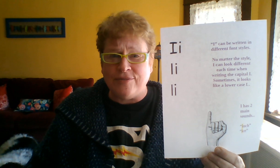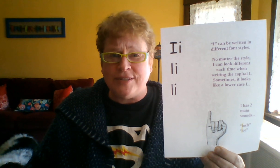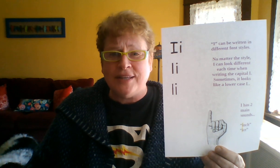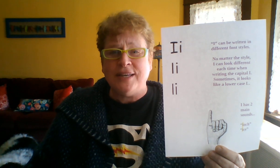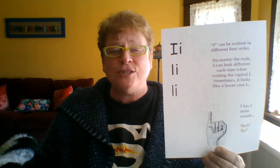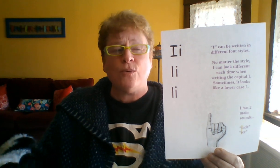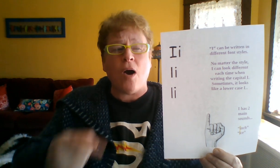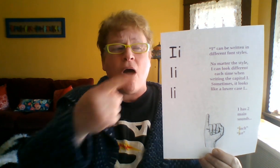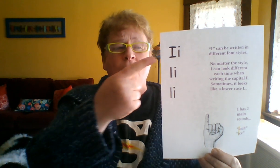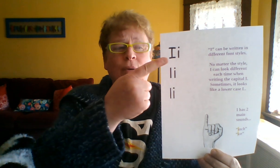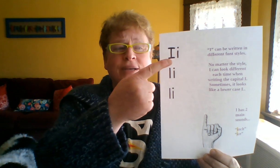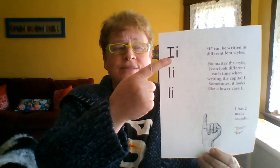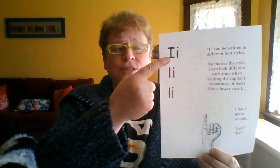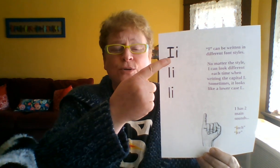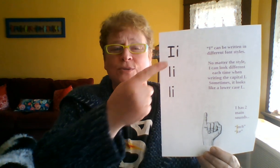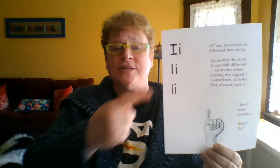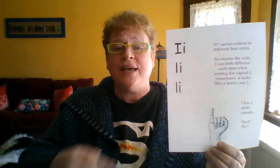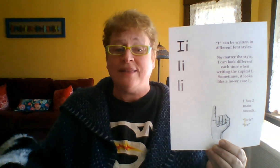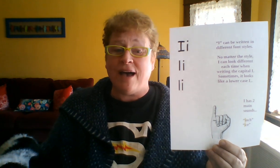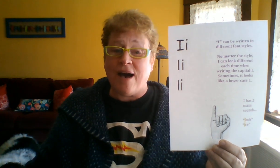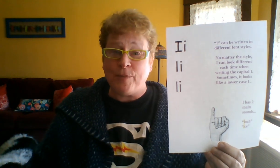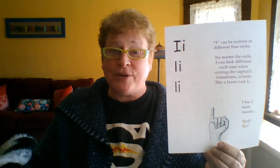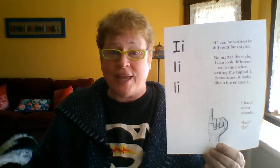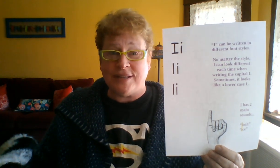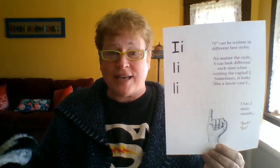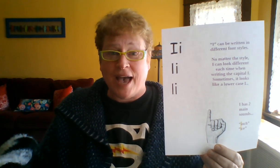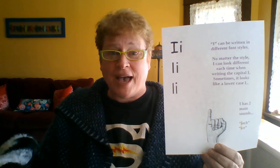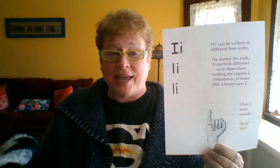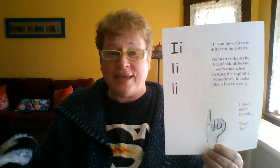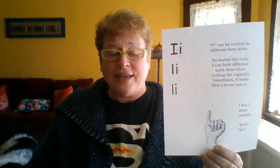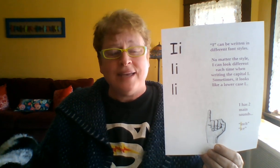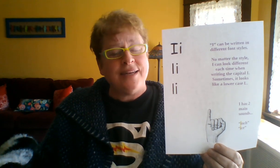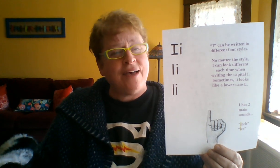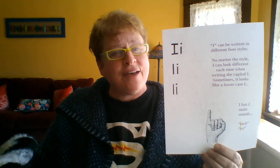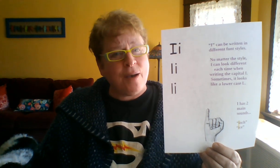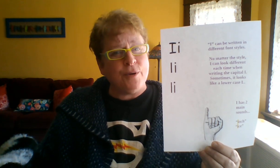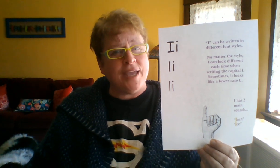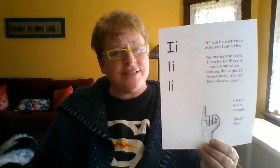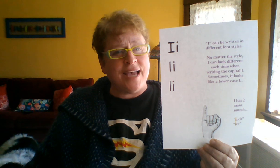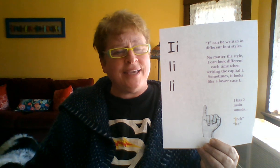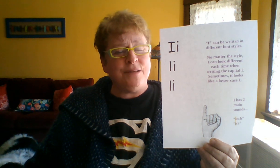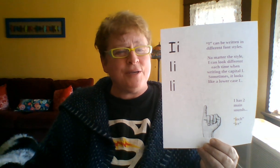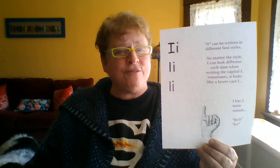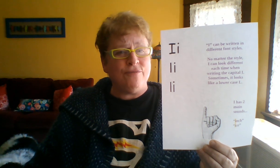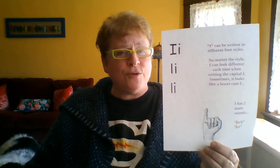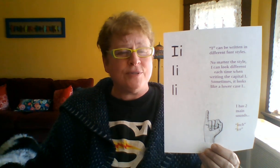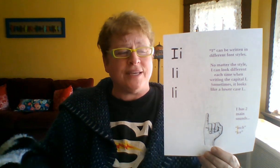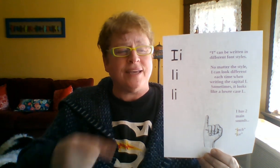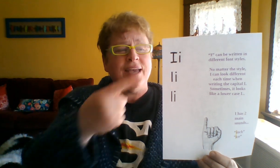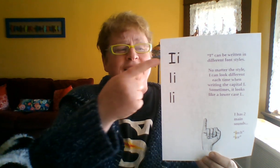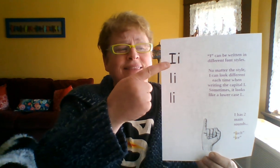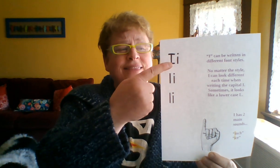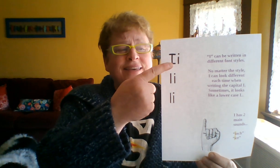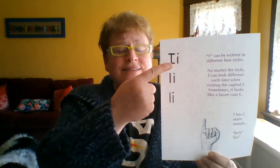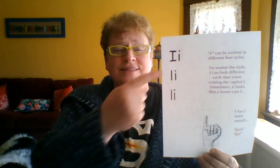loved. So always use that uppercase I. Now, the uppercase I can be confusing. This is